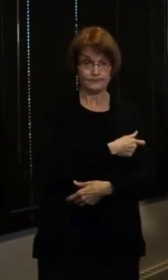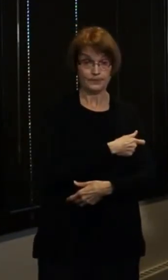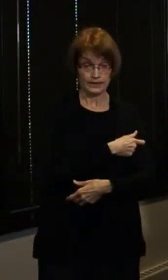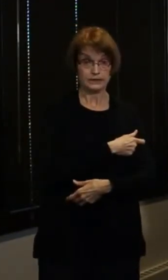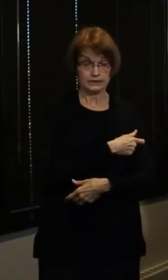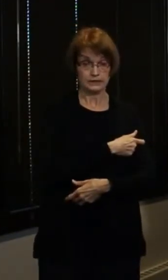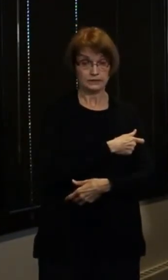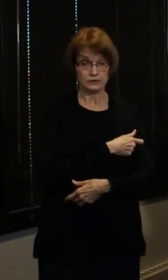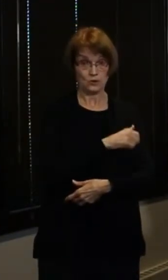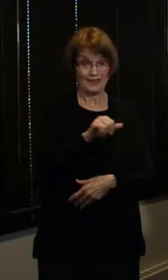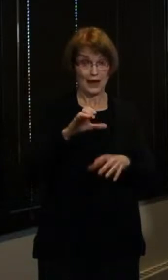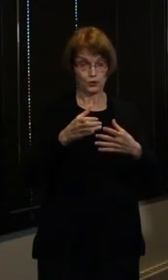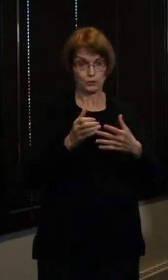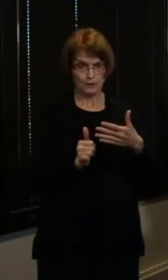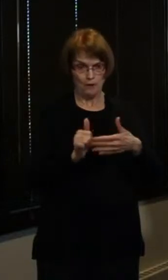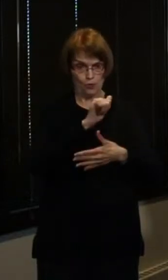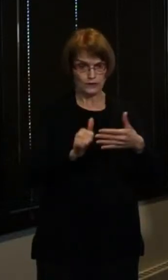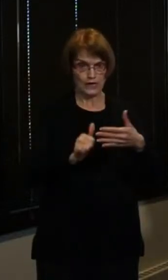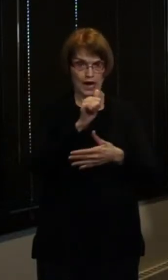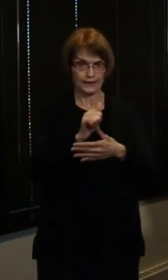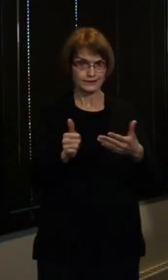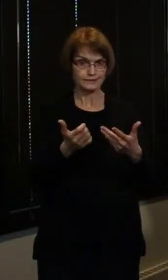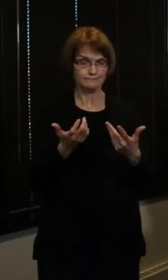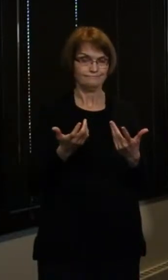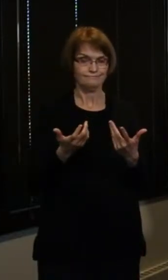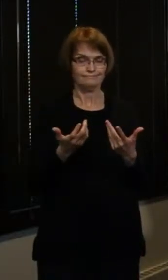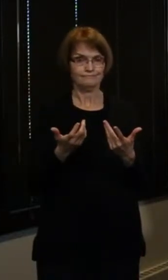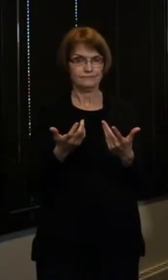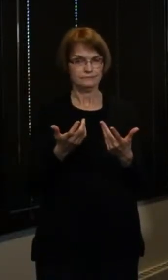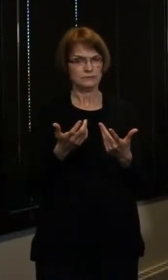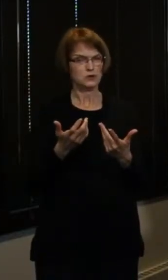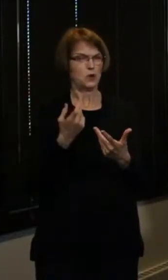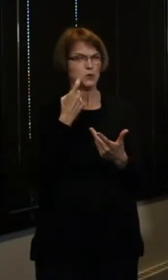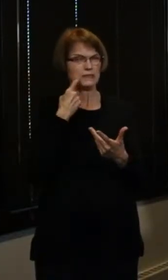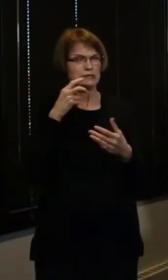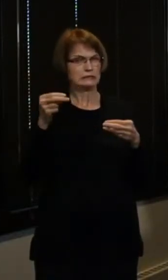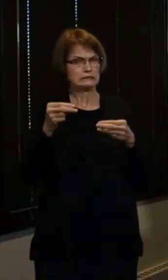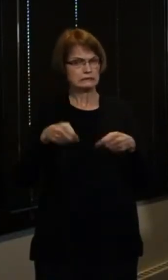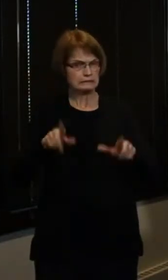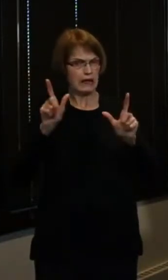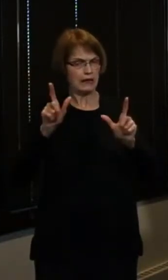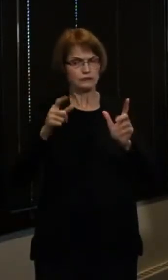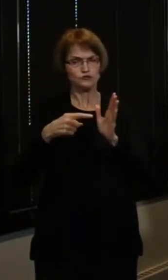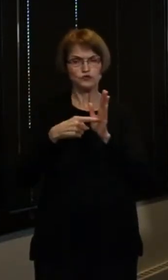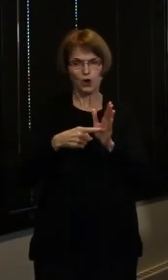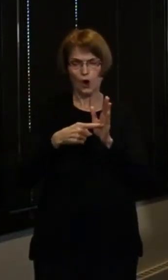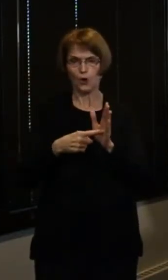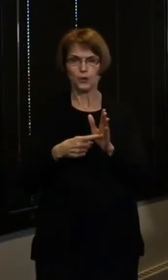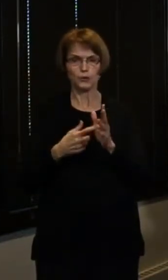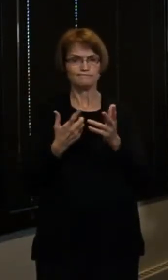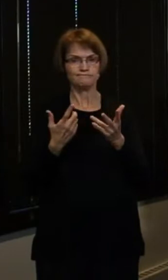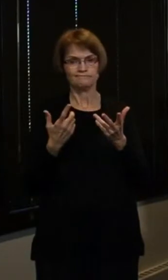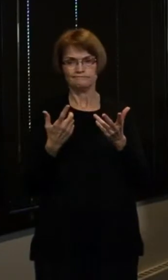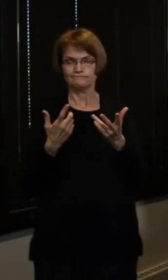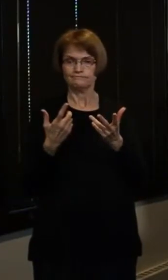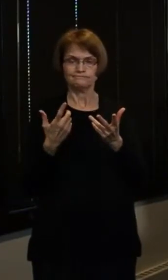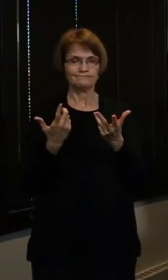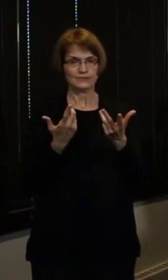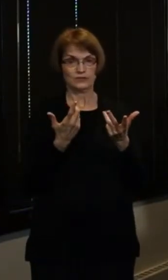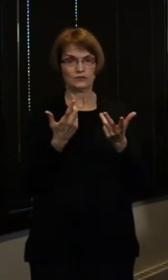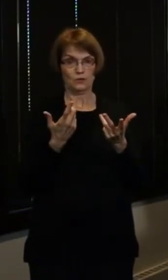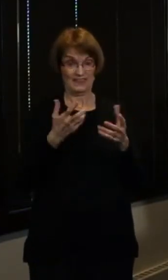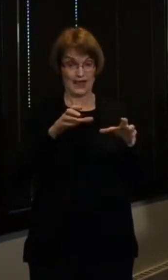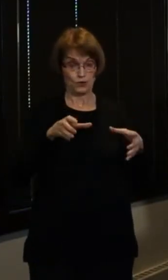even within that population. So as I spelled out in some of our slides, there is varying degrees of risk even within